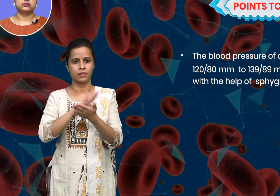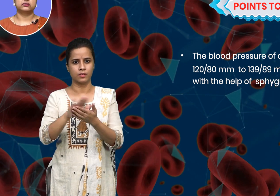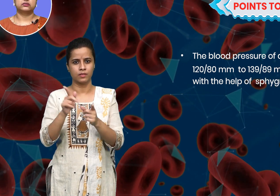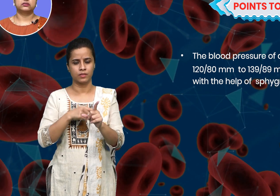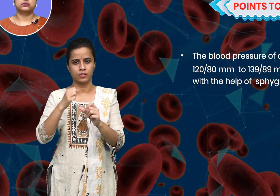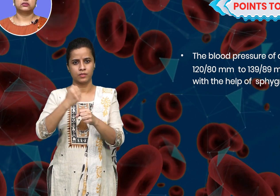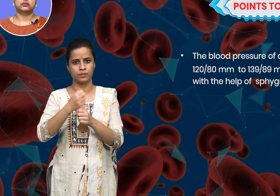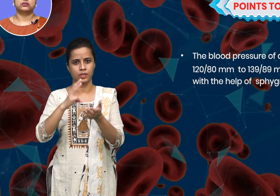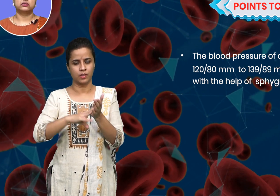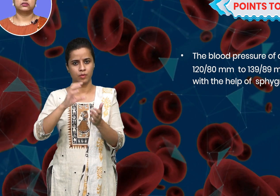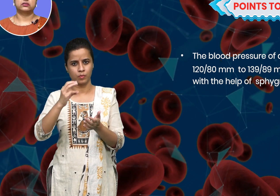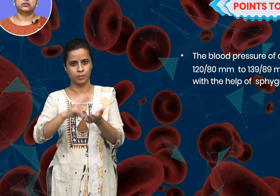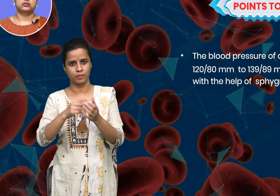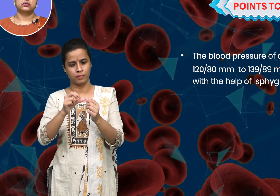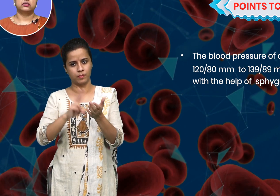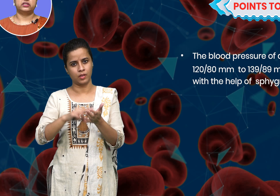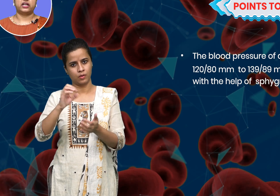sphygmomanometer.